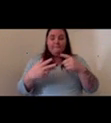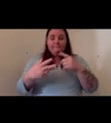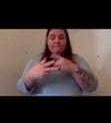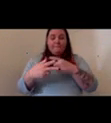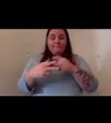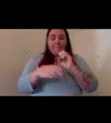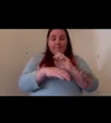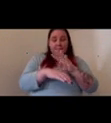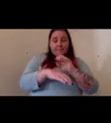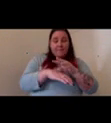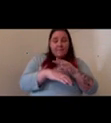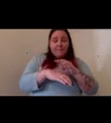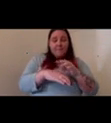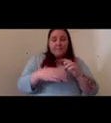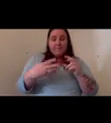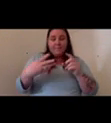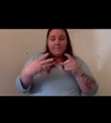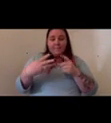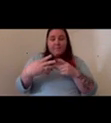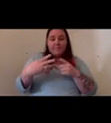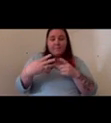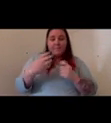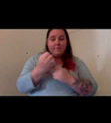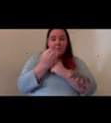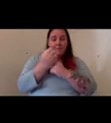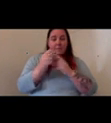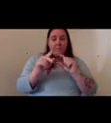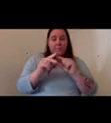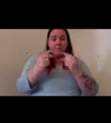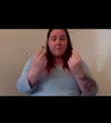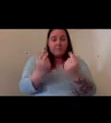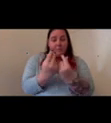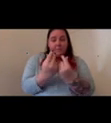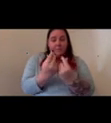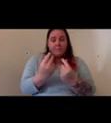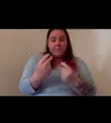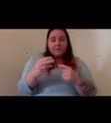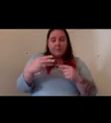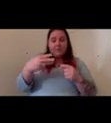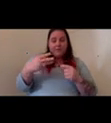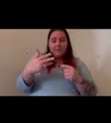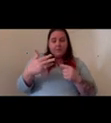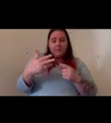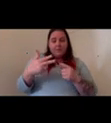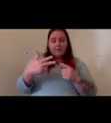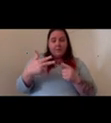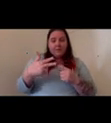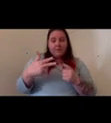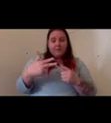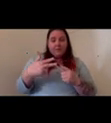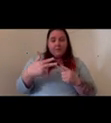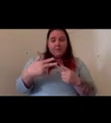They have things like counseling, support groups,